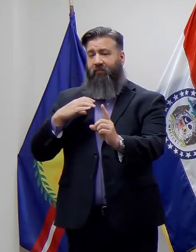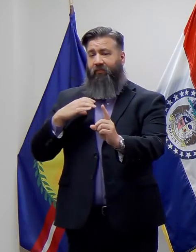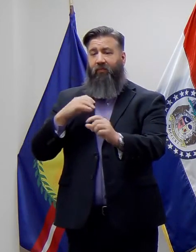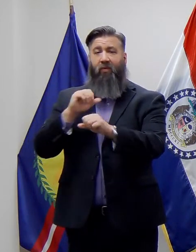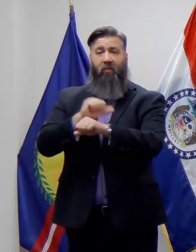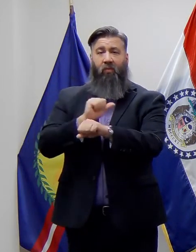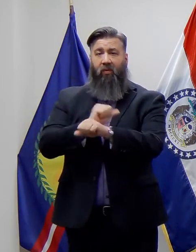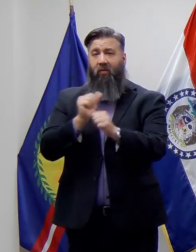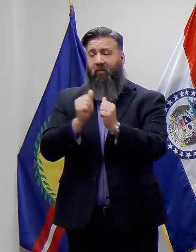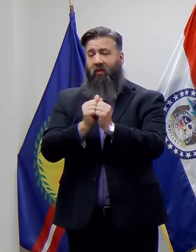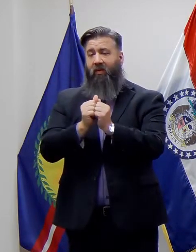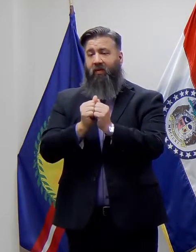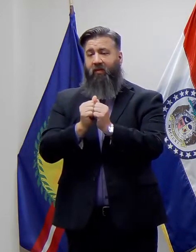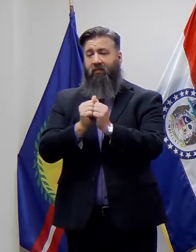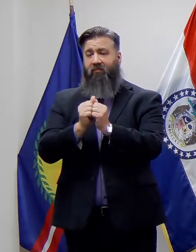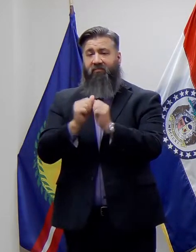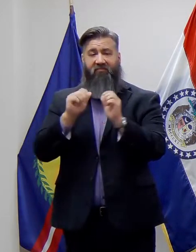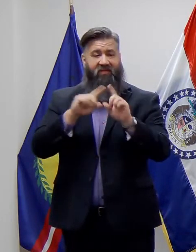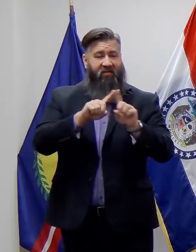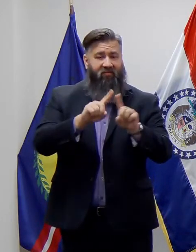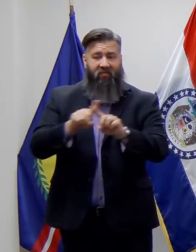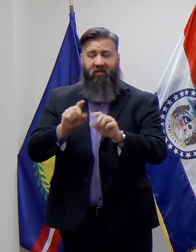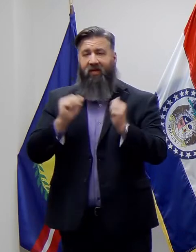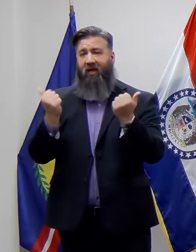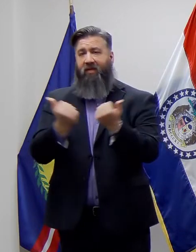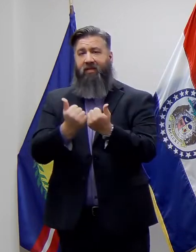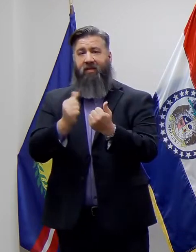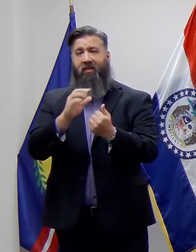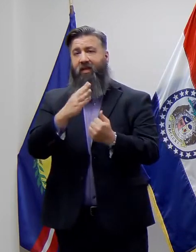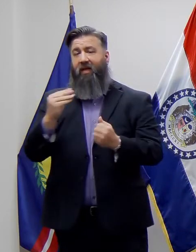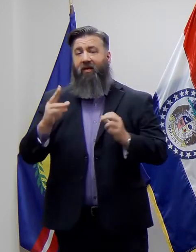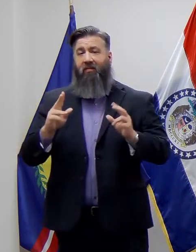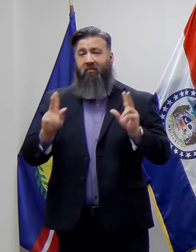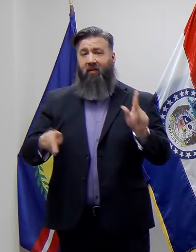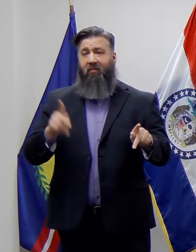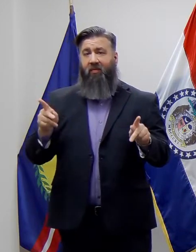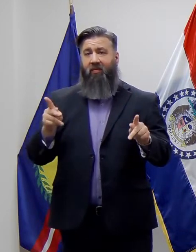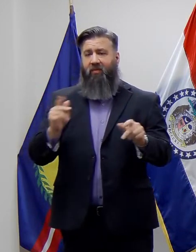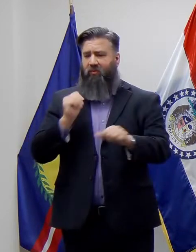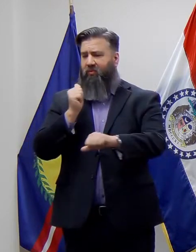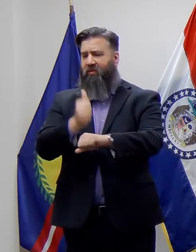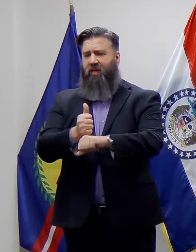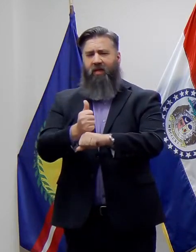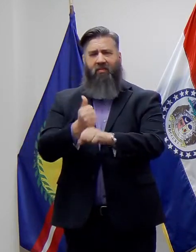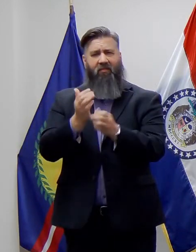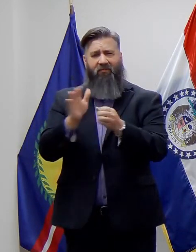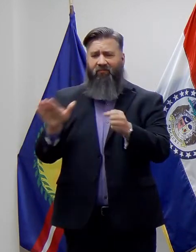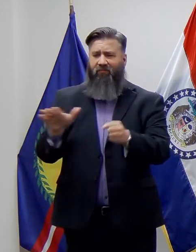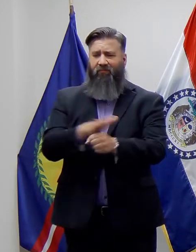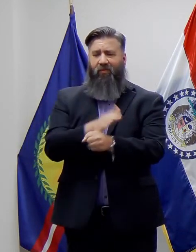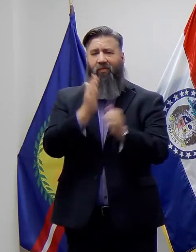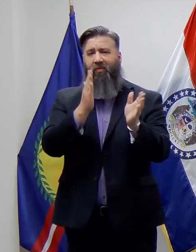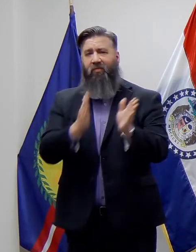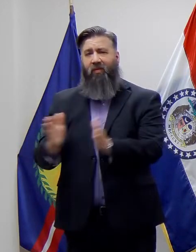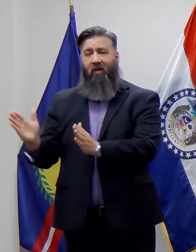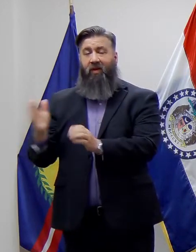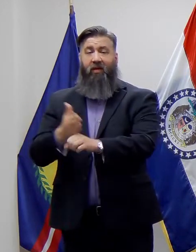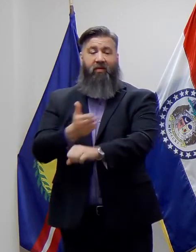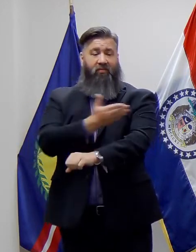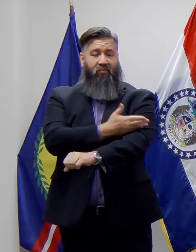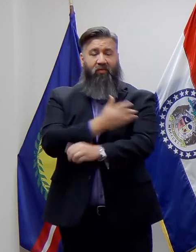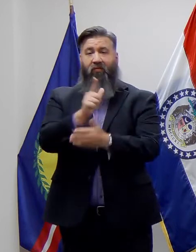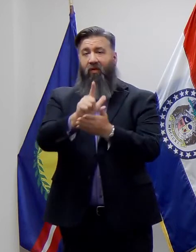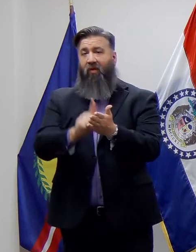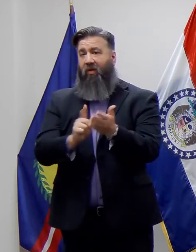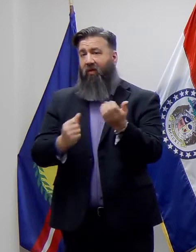to work with criminal justice agencies and residents to develop a comprehensive countywide plan to improve law